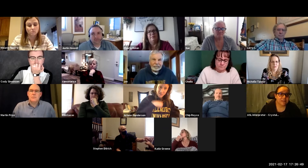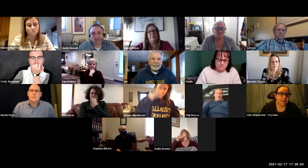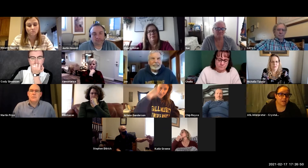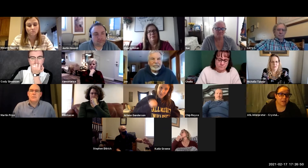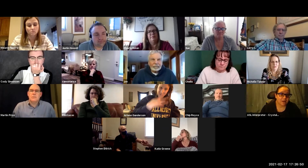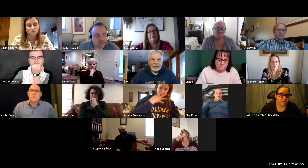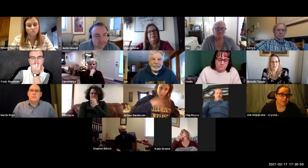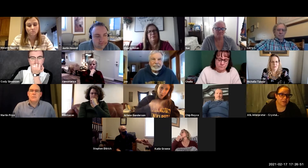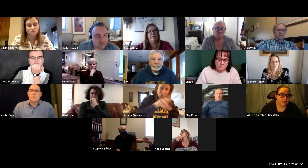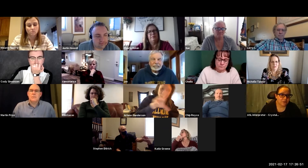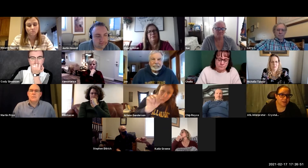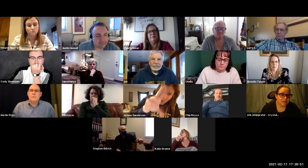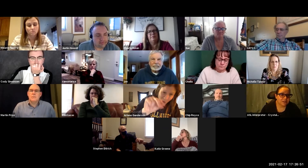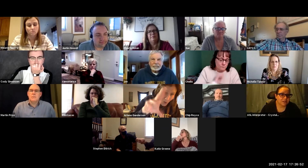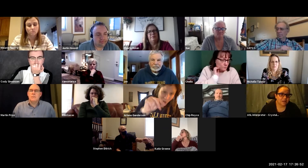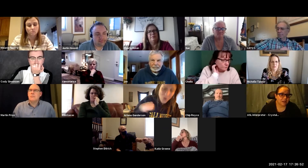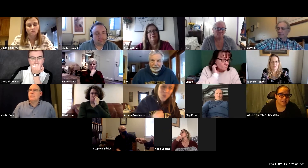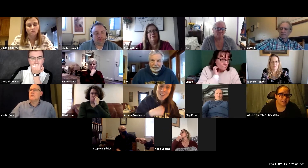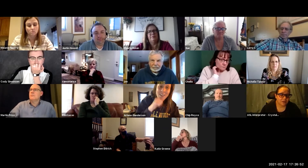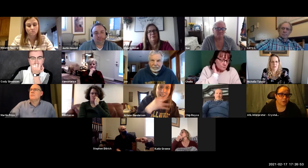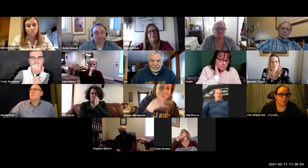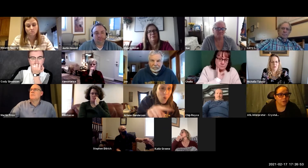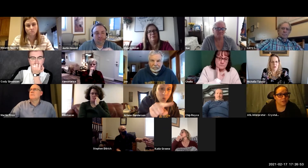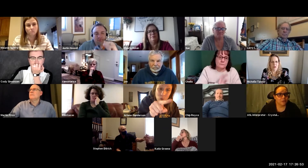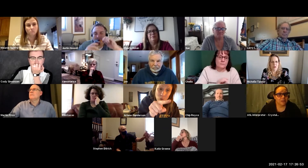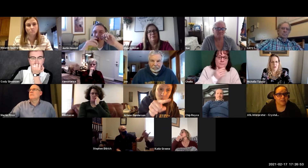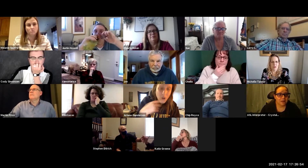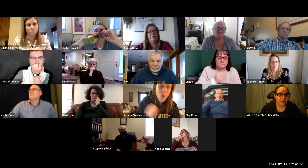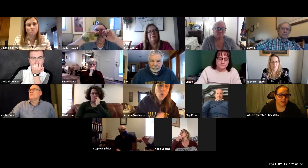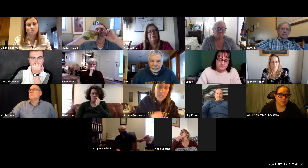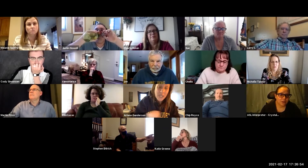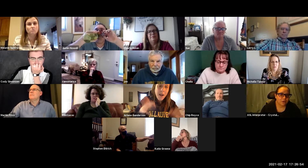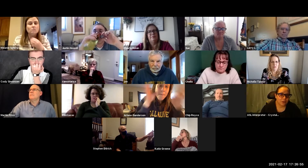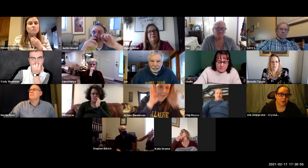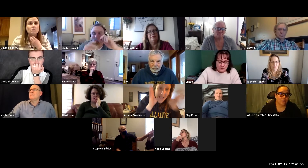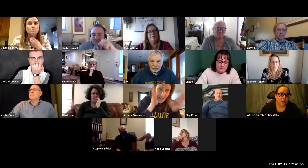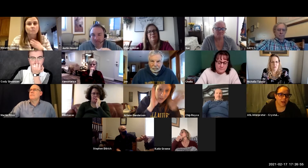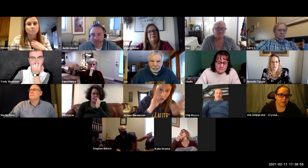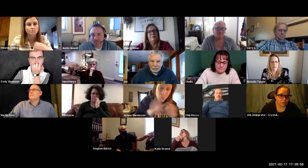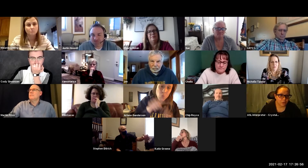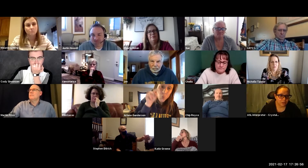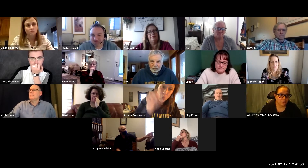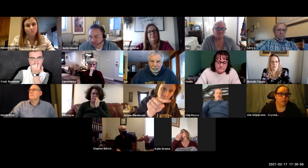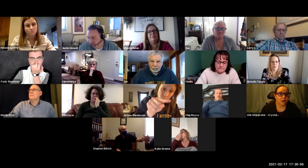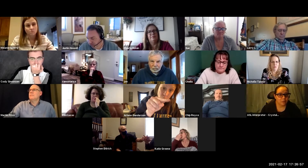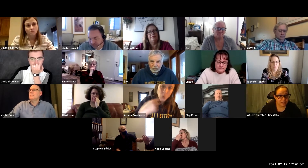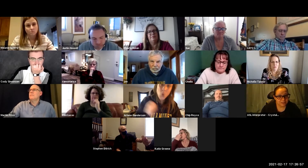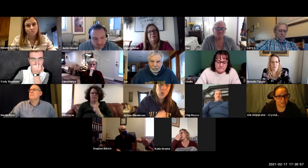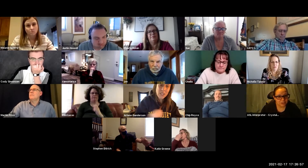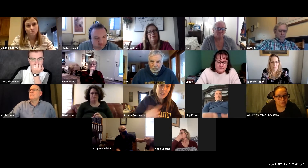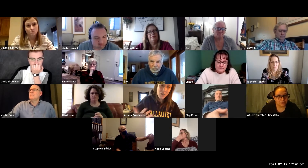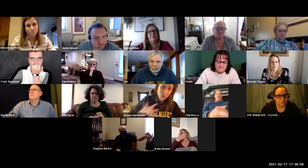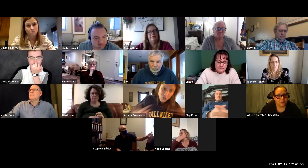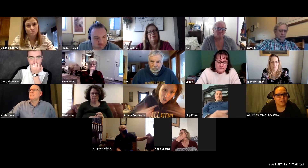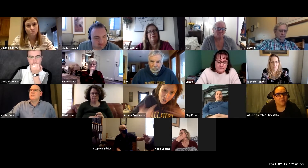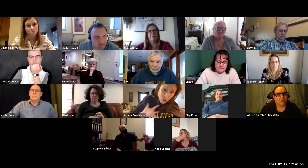been sending a lot of emails to us and saying that we're ignoring you. And I just want you to be aware that we're not ignoring you. We are paying attention